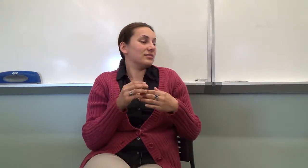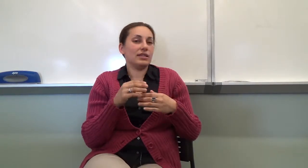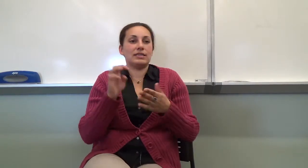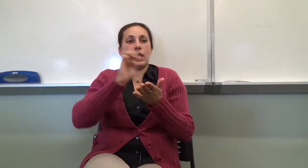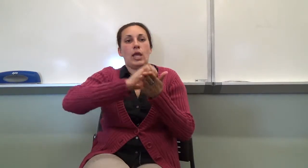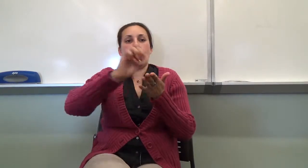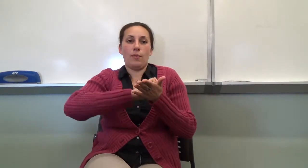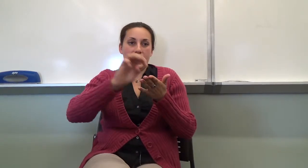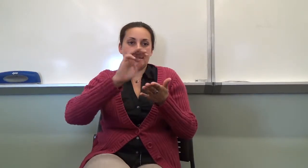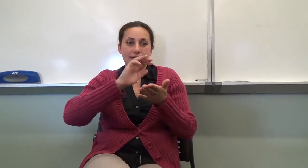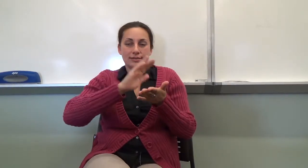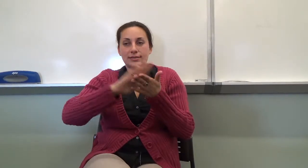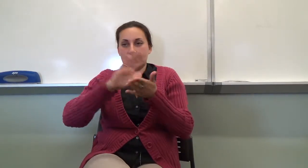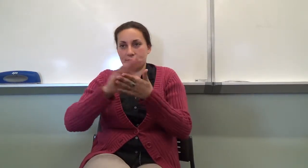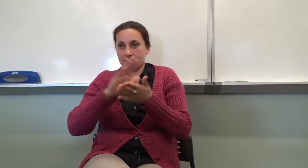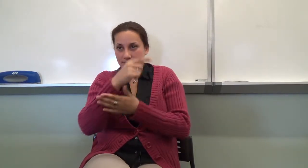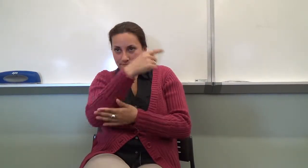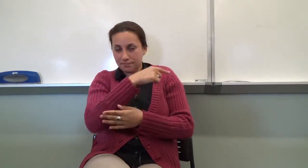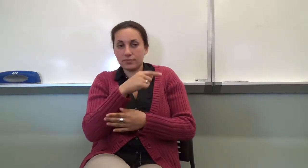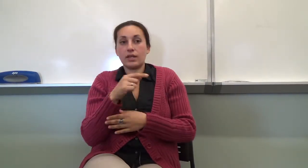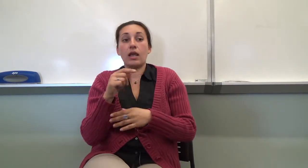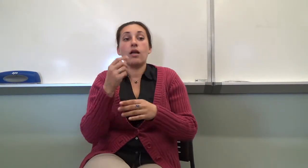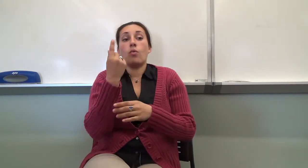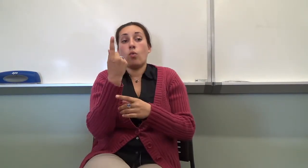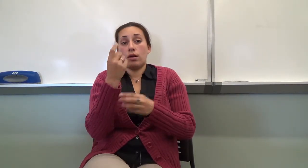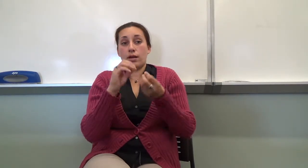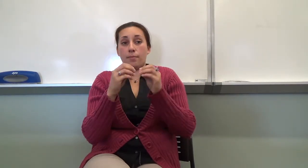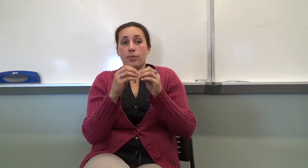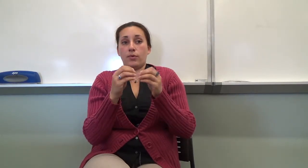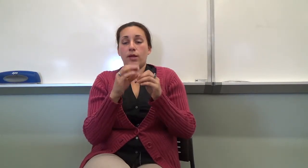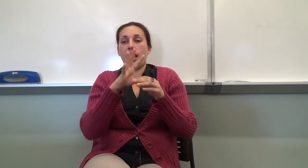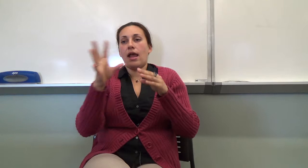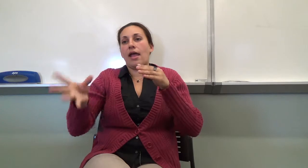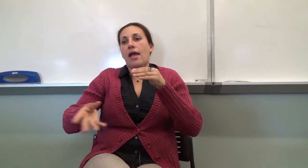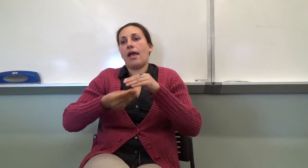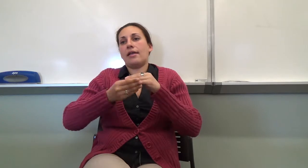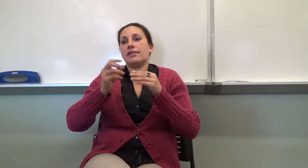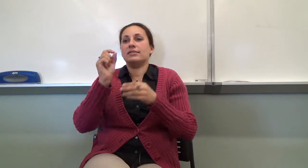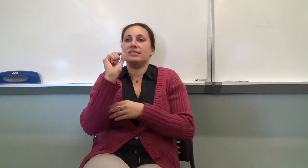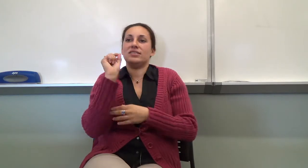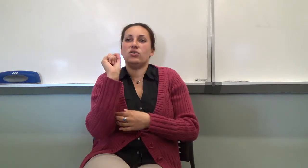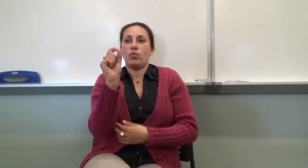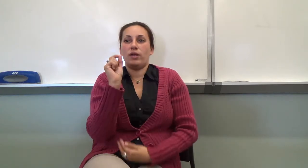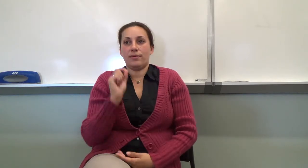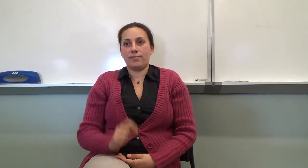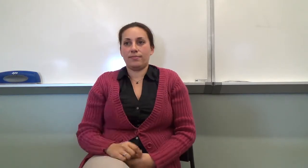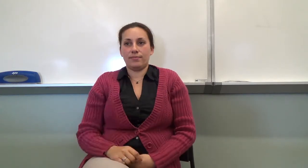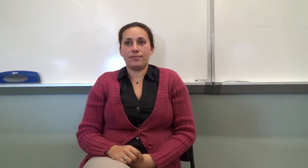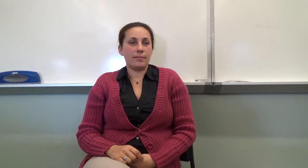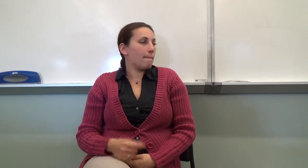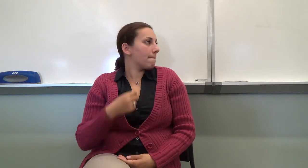of these numbers and put in an actual number of degrees. Okay, I'll just erase this one here.